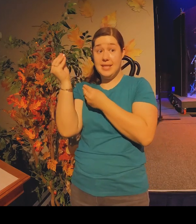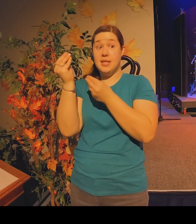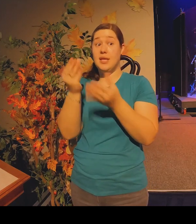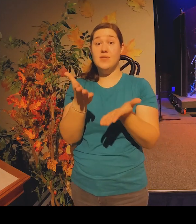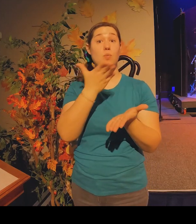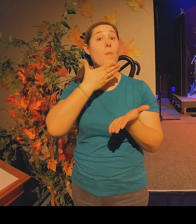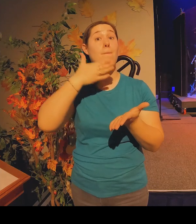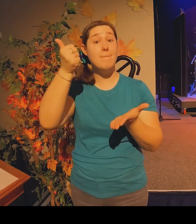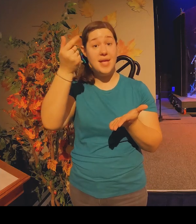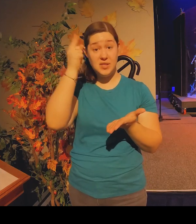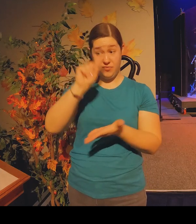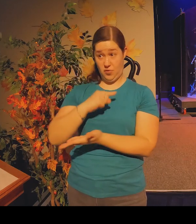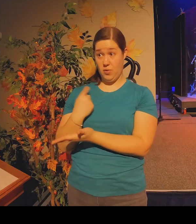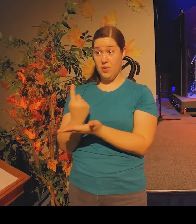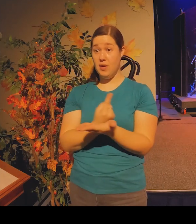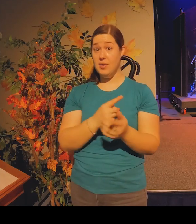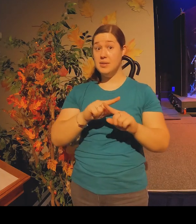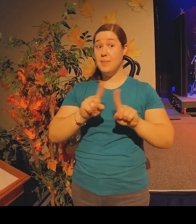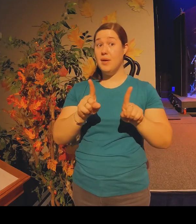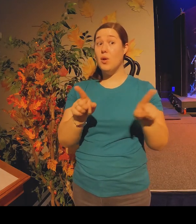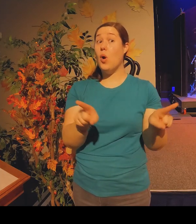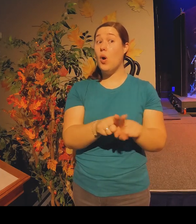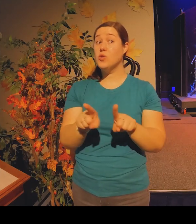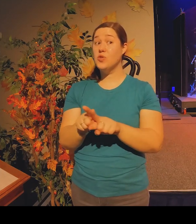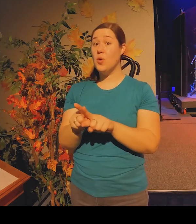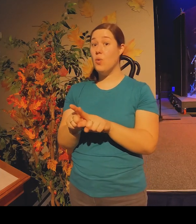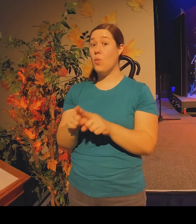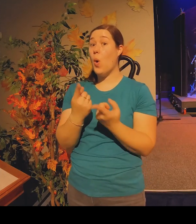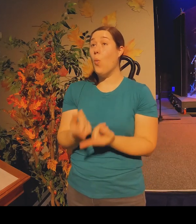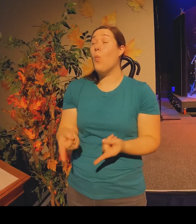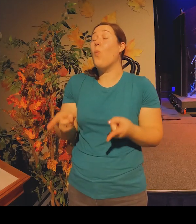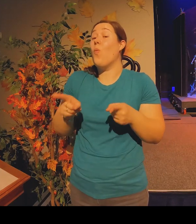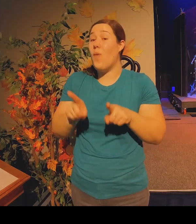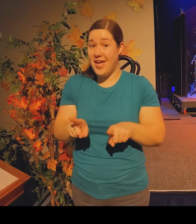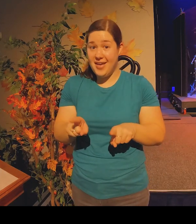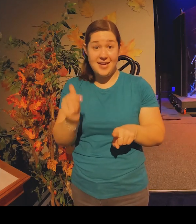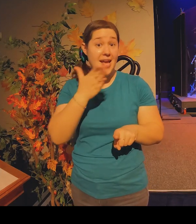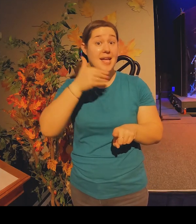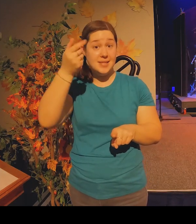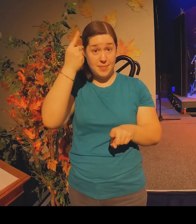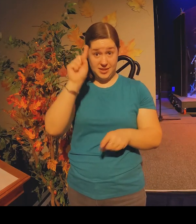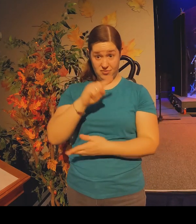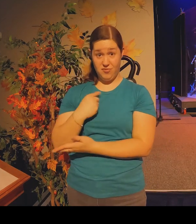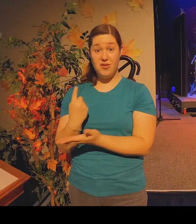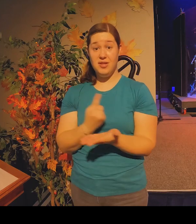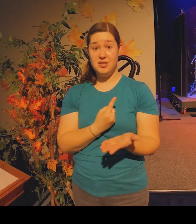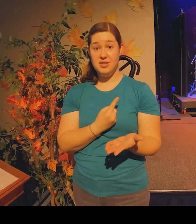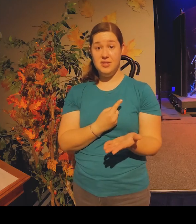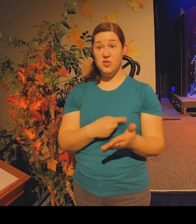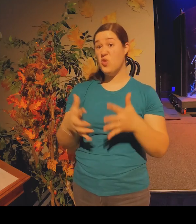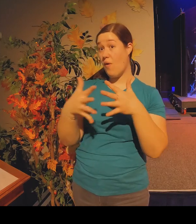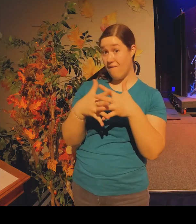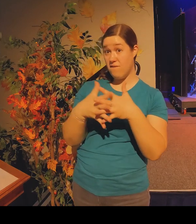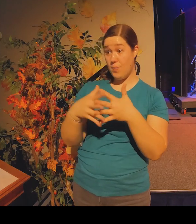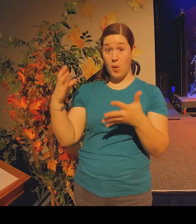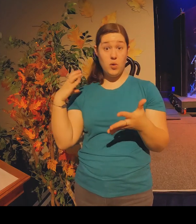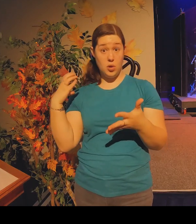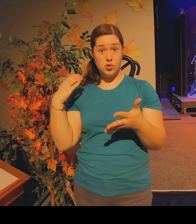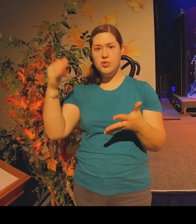is best for us. That's important to hear. You know, football coaches know this. How many of you love college